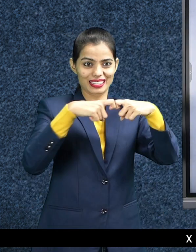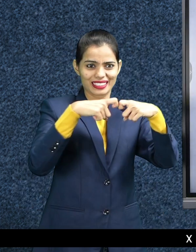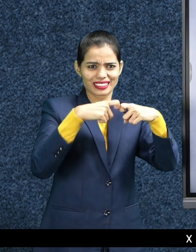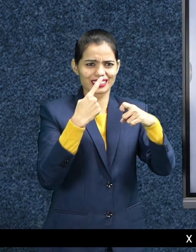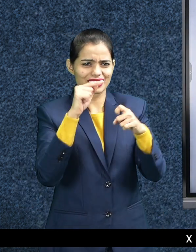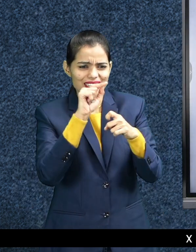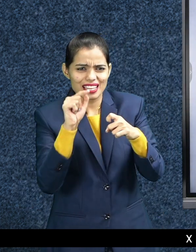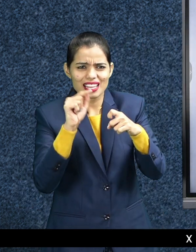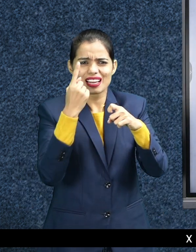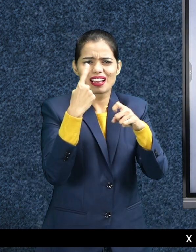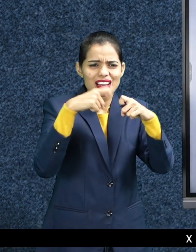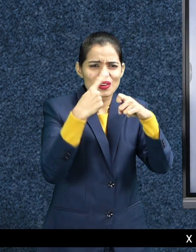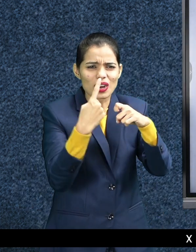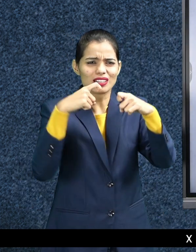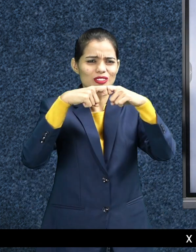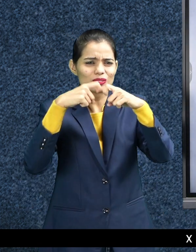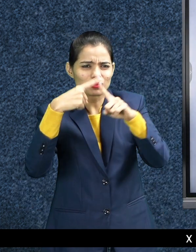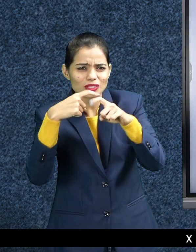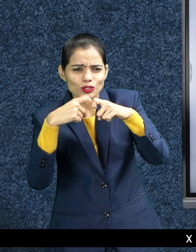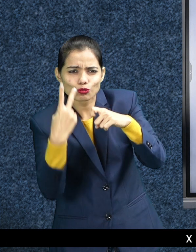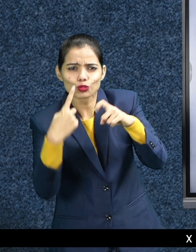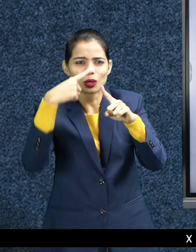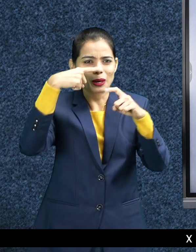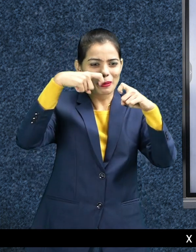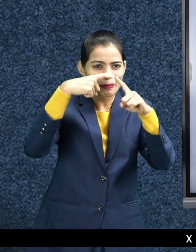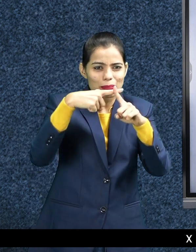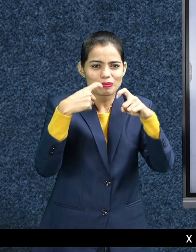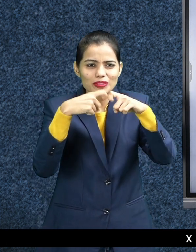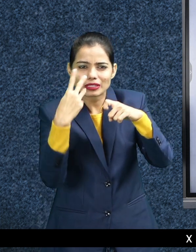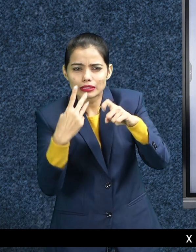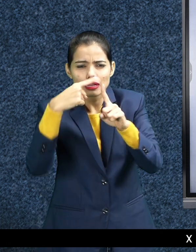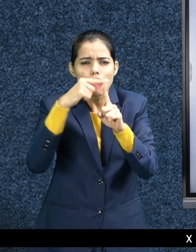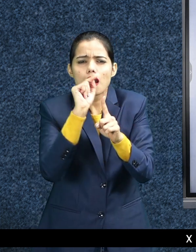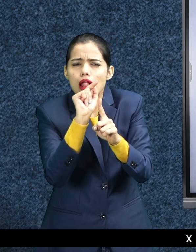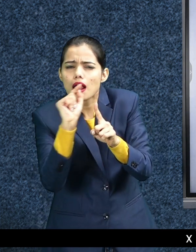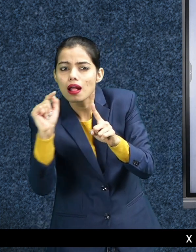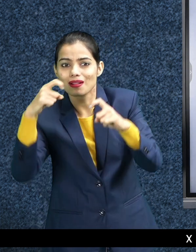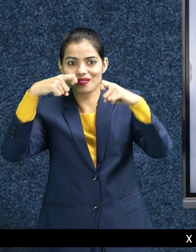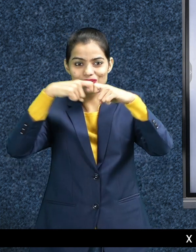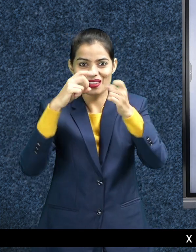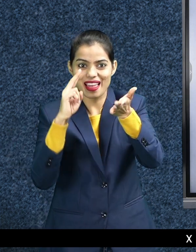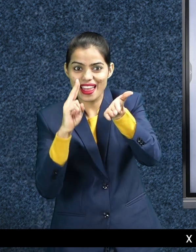X bar is equal to x1 plus x2 plus x3 plus so on plus xn by